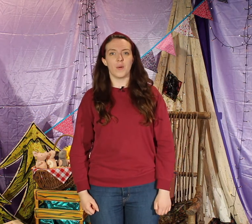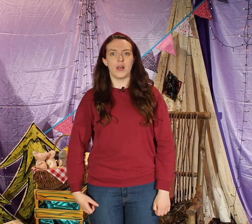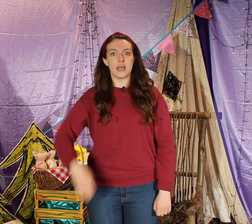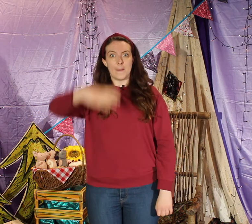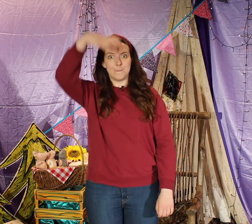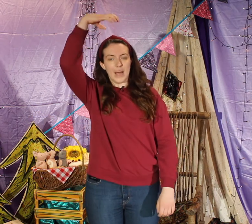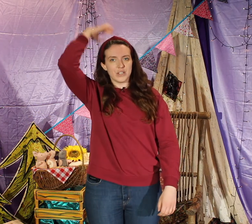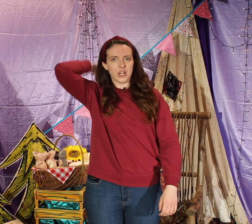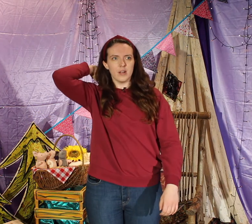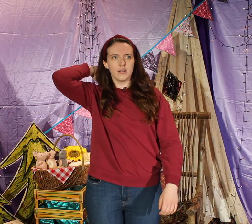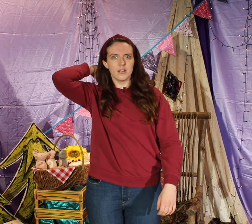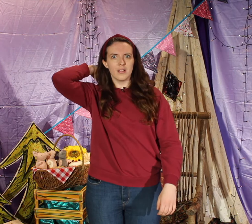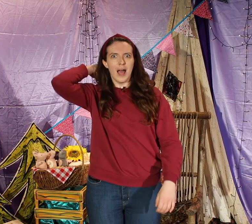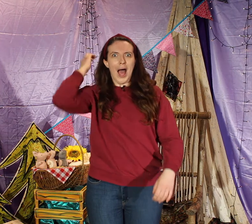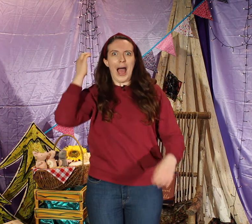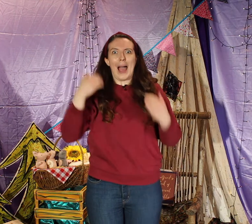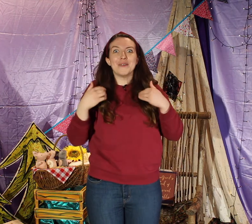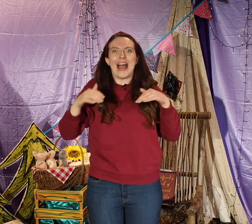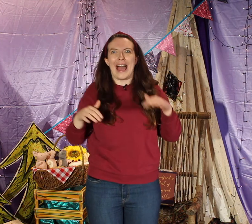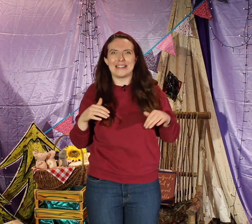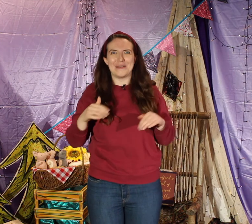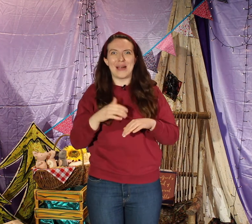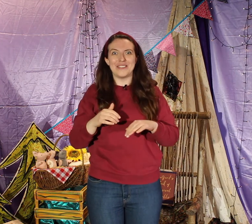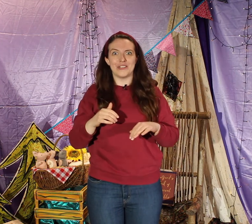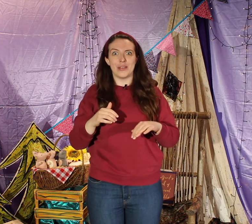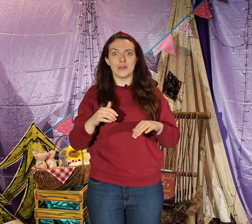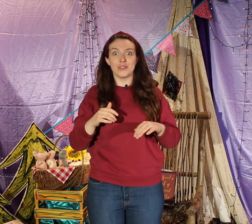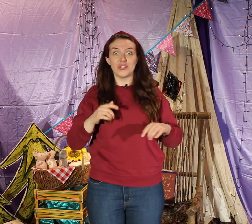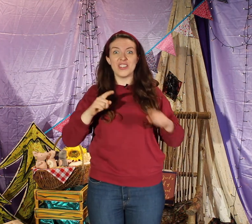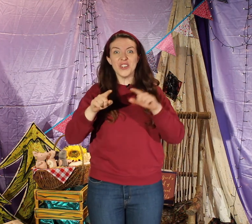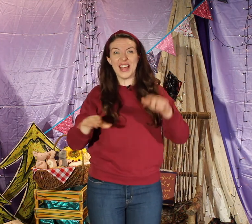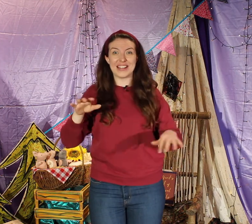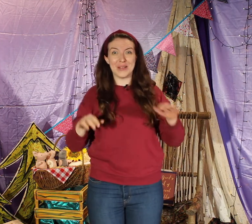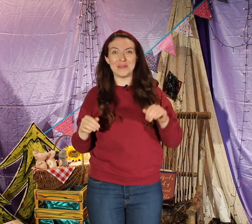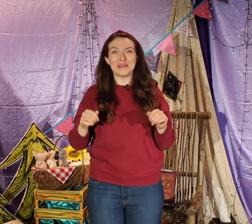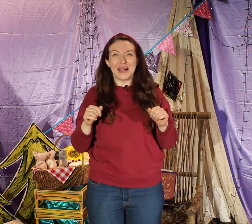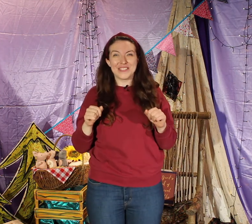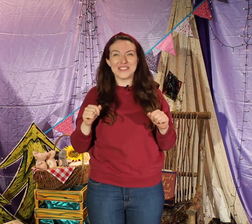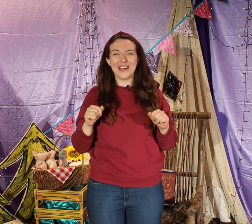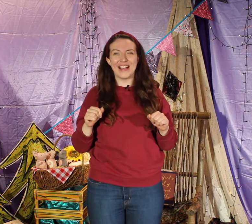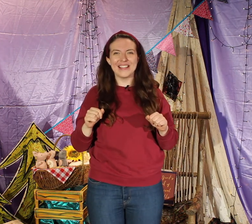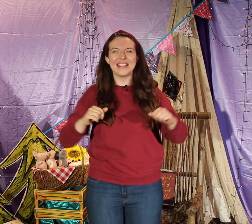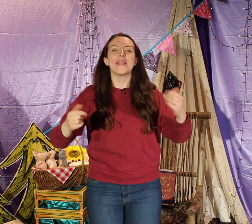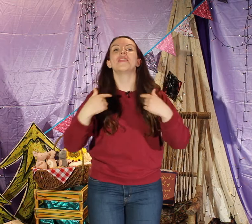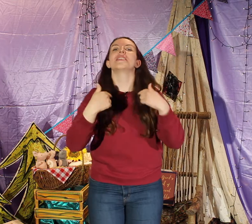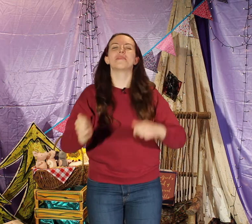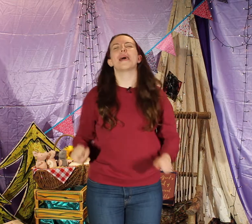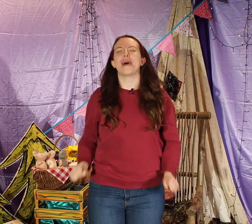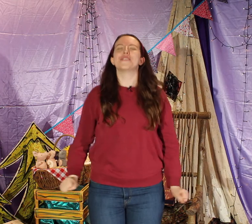was badger. I'm gonna act out badger now. Think you could act out being a badger as well? This is my badger in